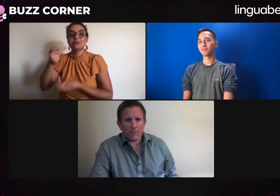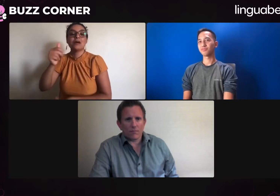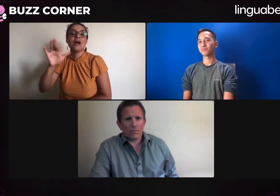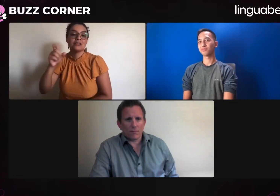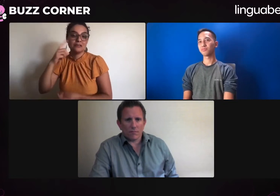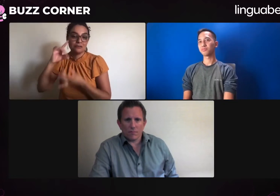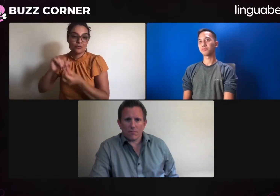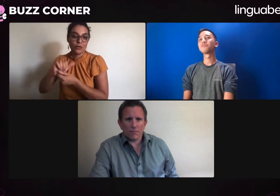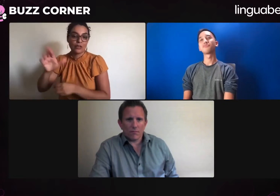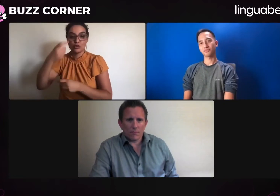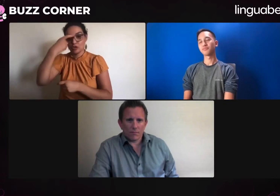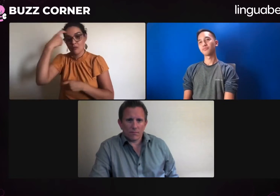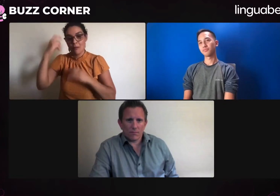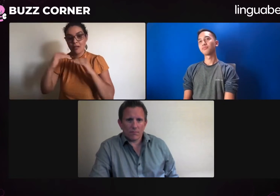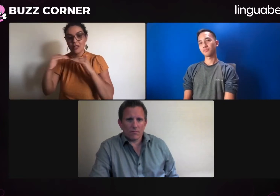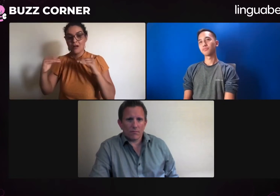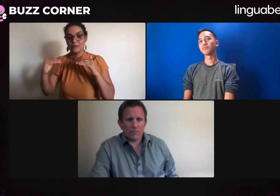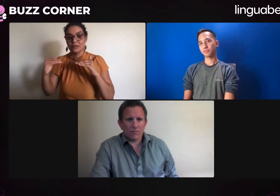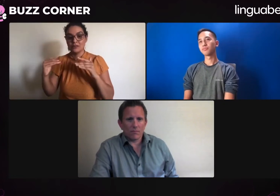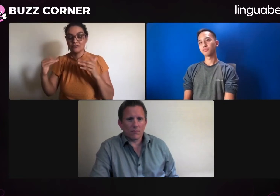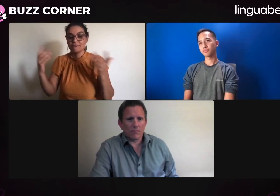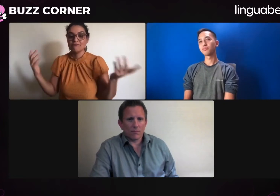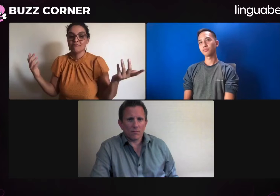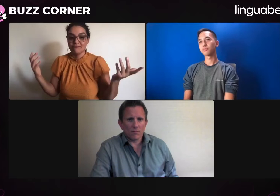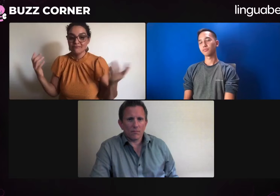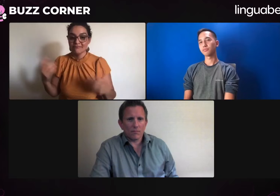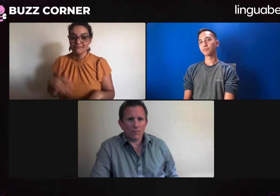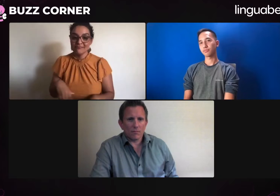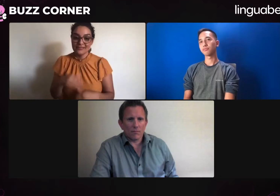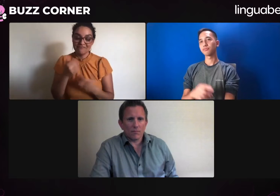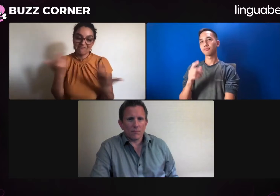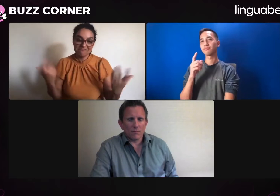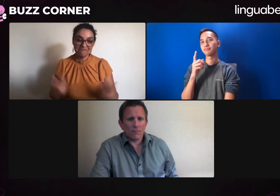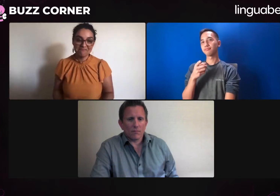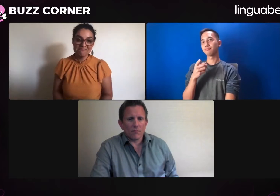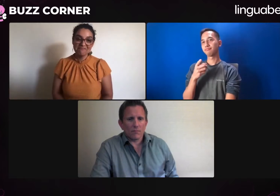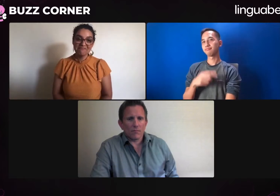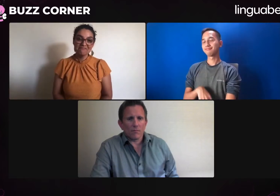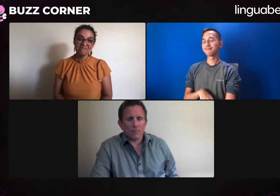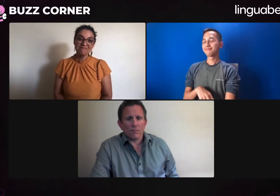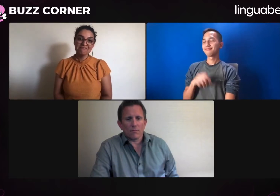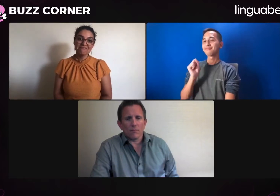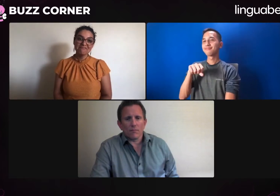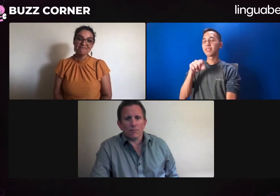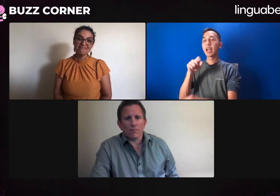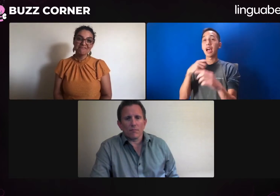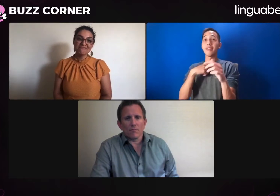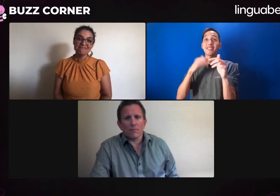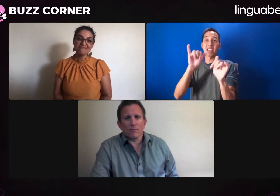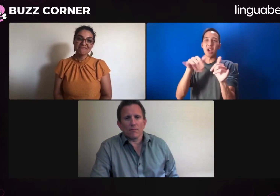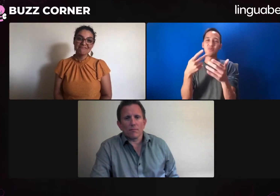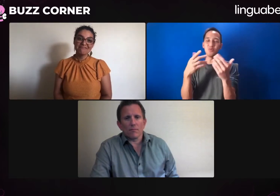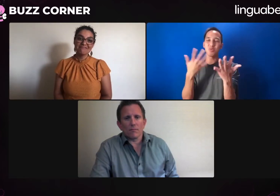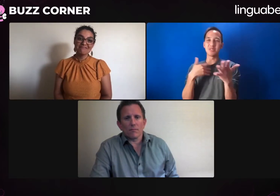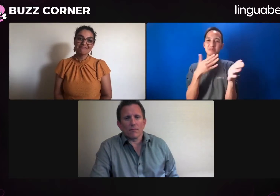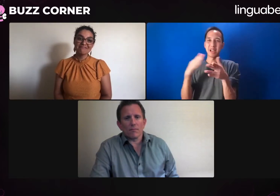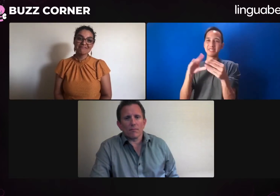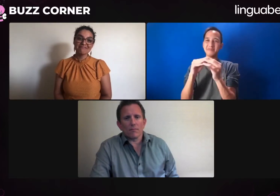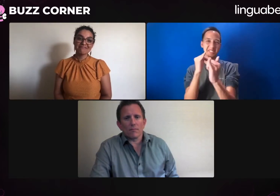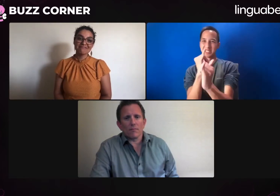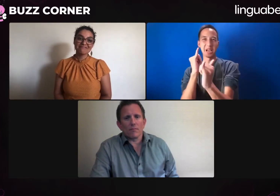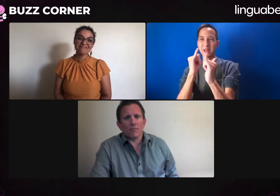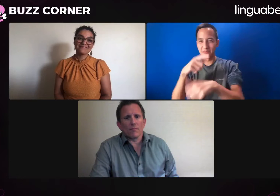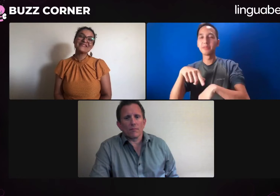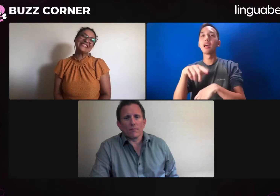many people can we hold space for at that trauma level? So that's just what I wanted to say. Yeah,